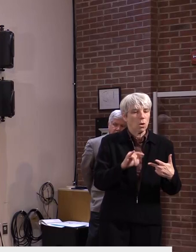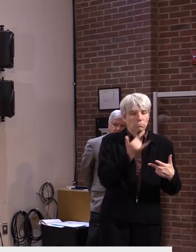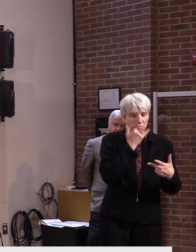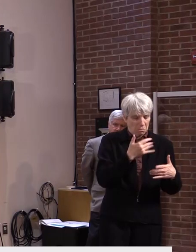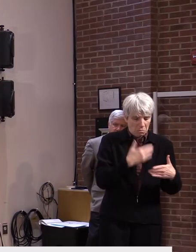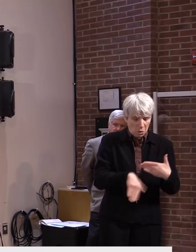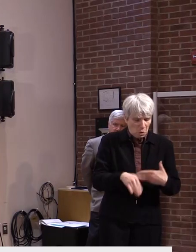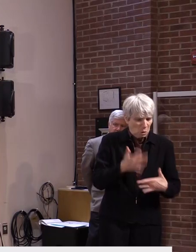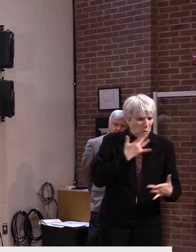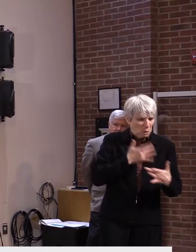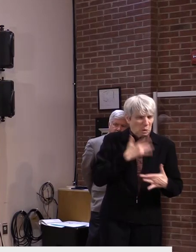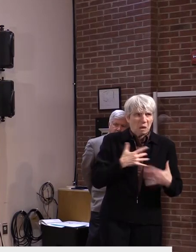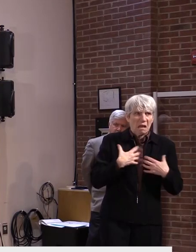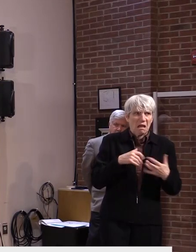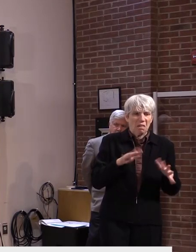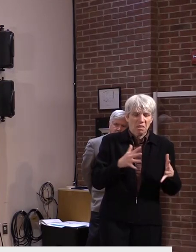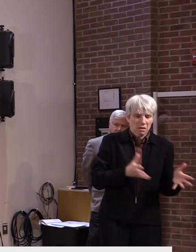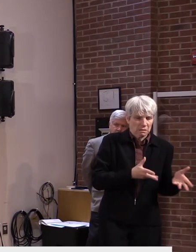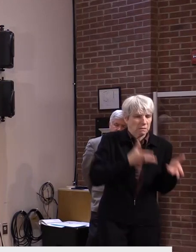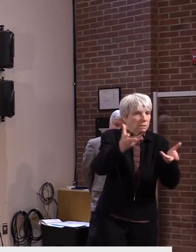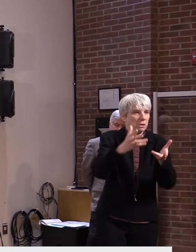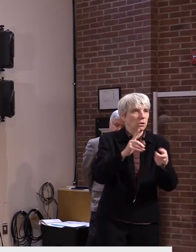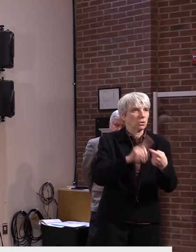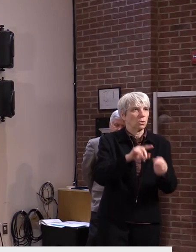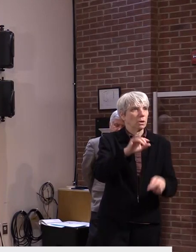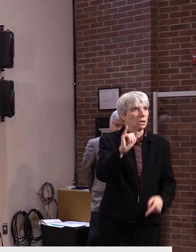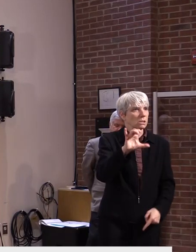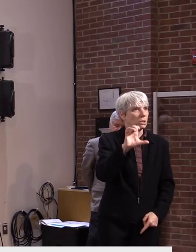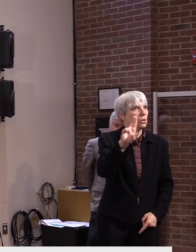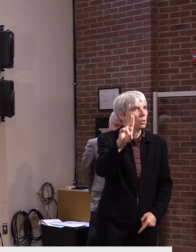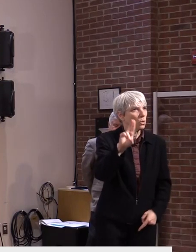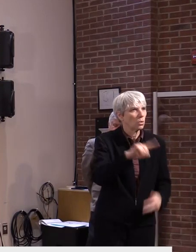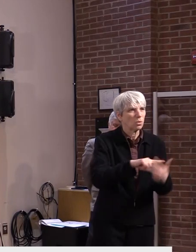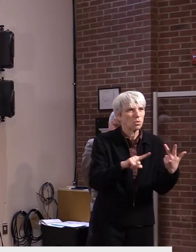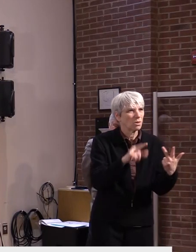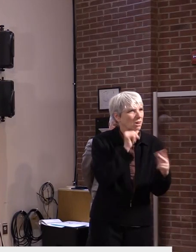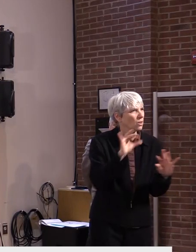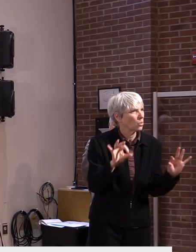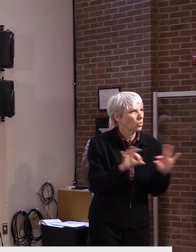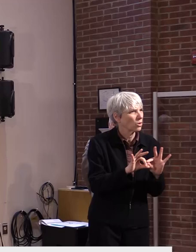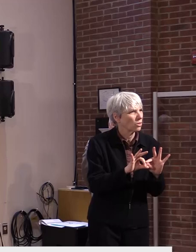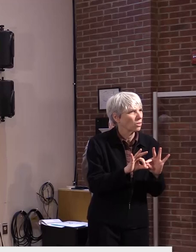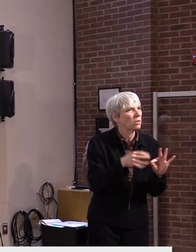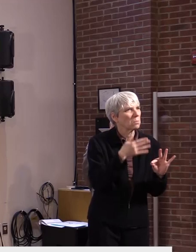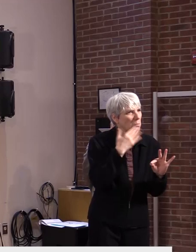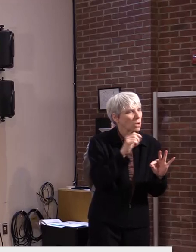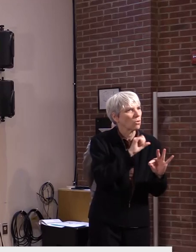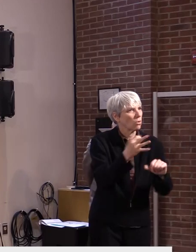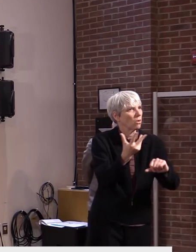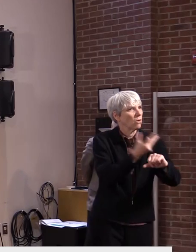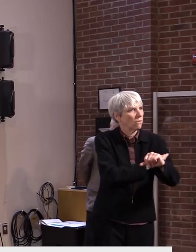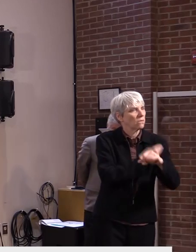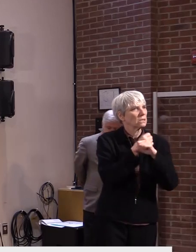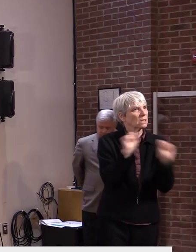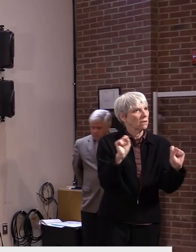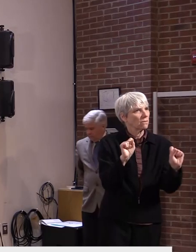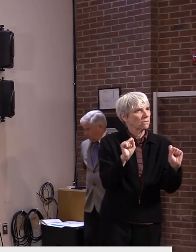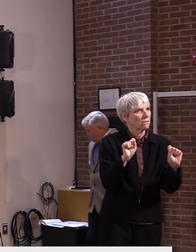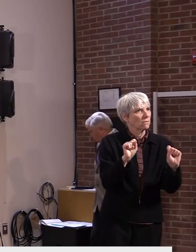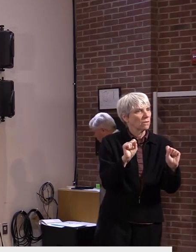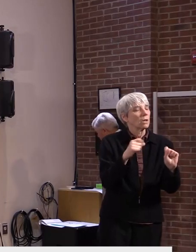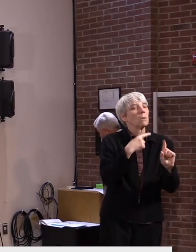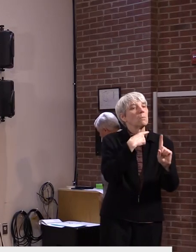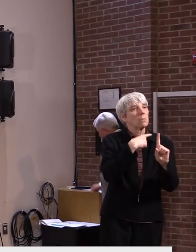ICU of the newborn also infected with COVID, as well as increased risk for the symptomatic